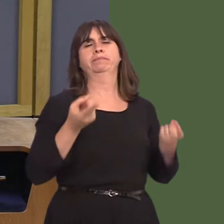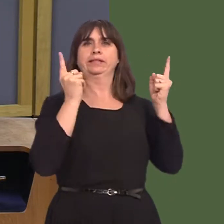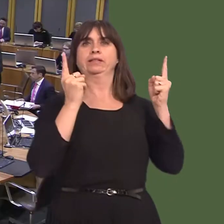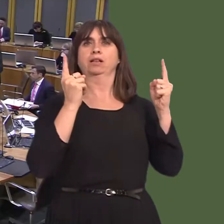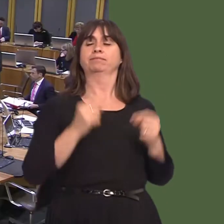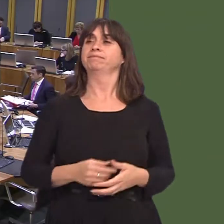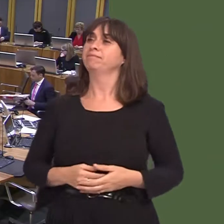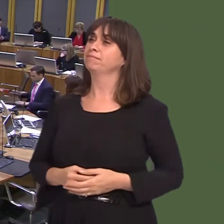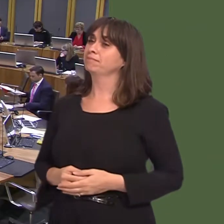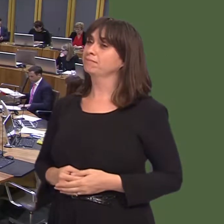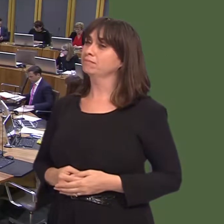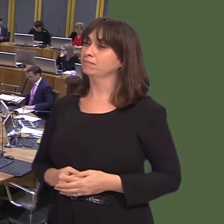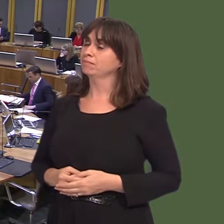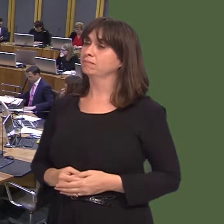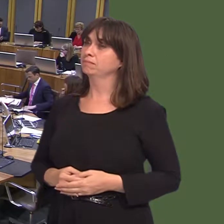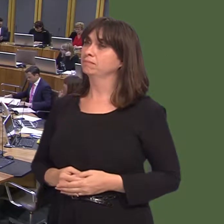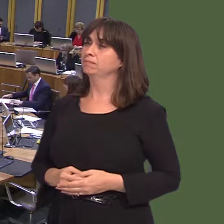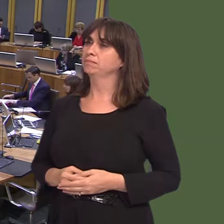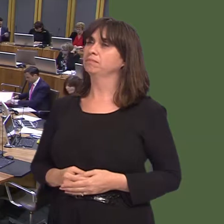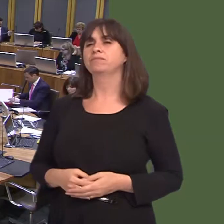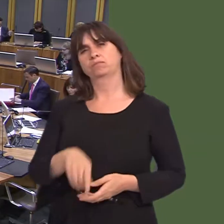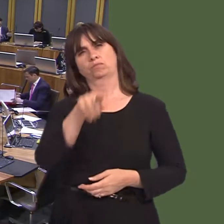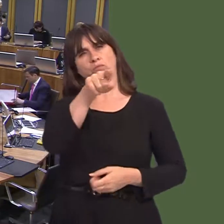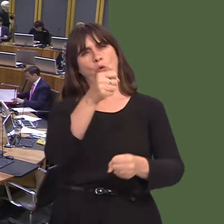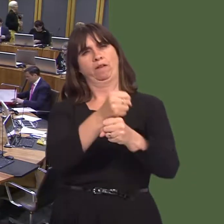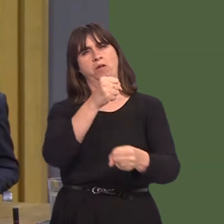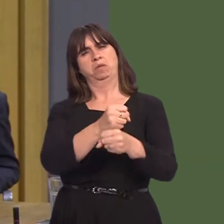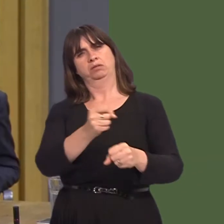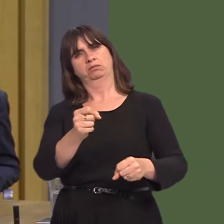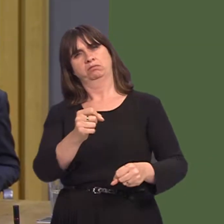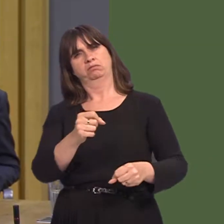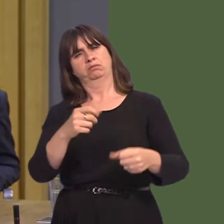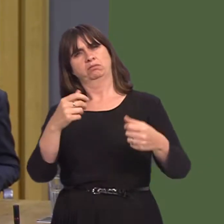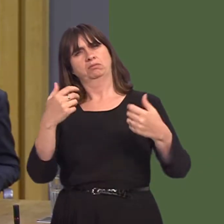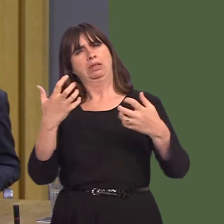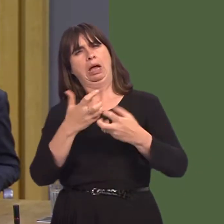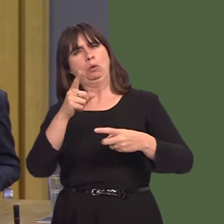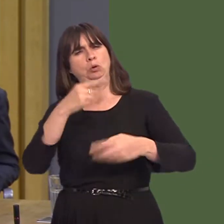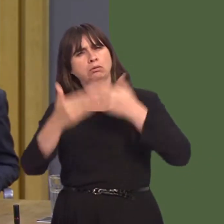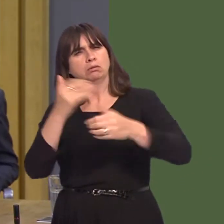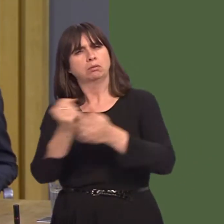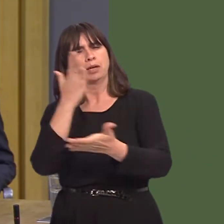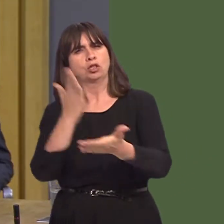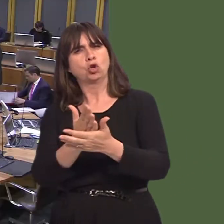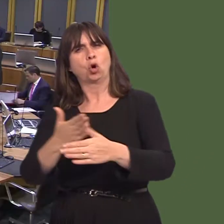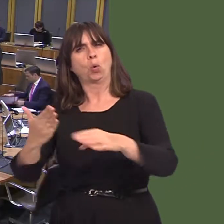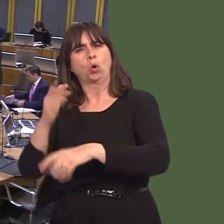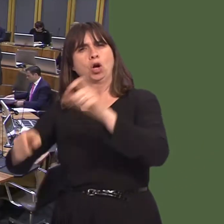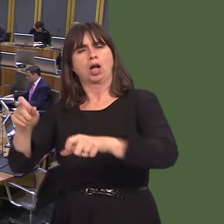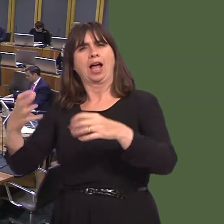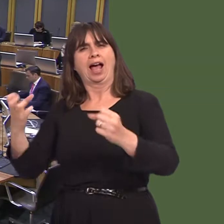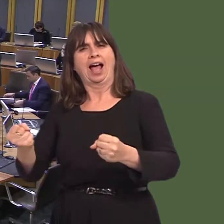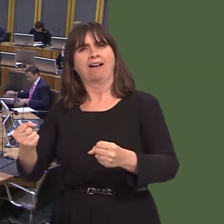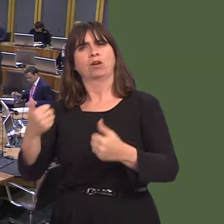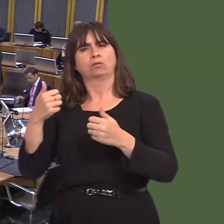Leanne Wood. Diolch, Llywydd. What is the Welsh Government doing to ensure that workers get paid the real living wage? Well, we were accredited as a living